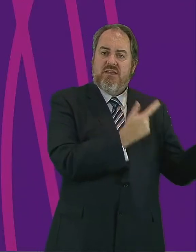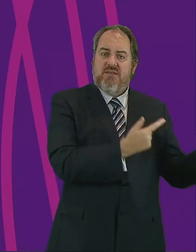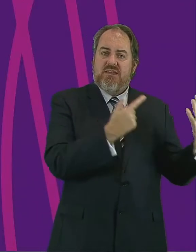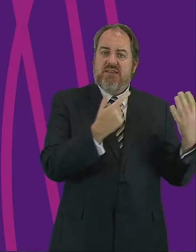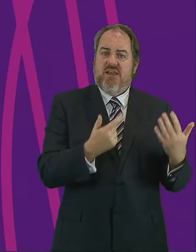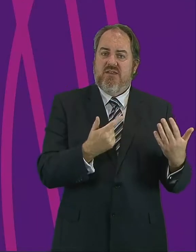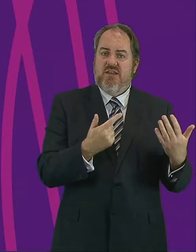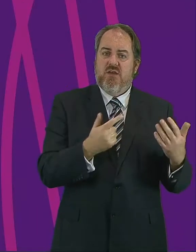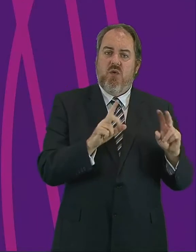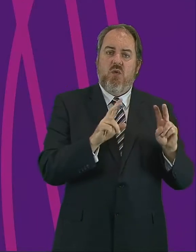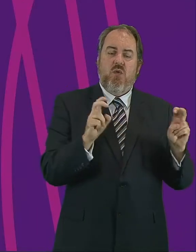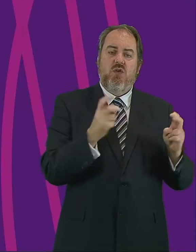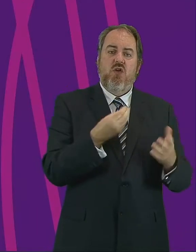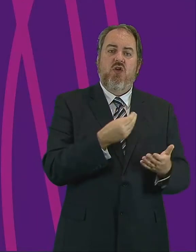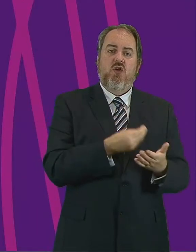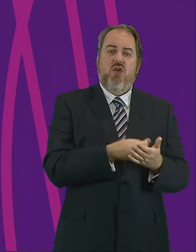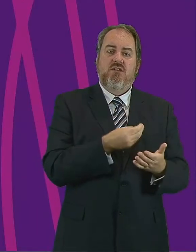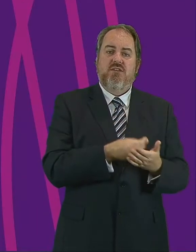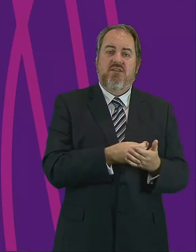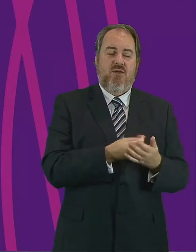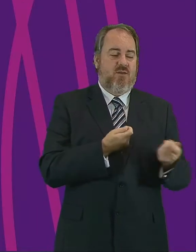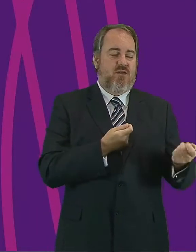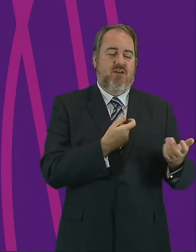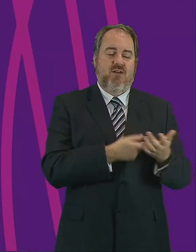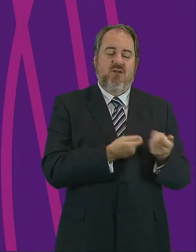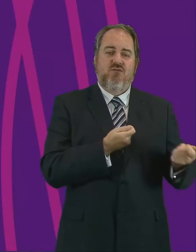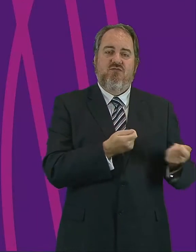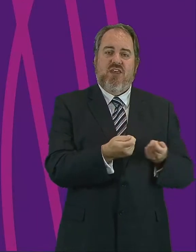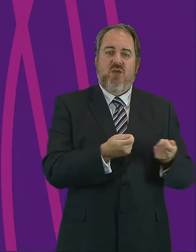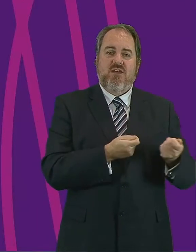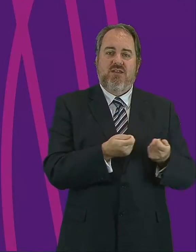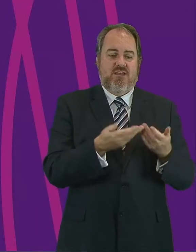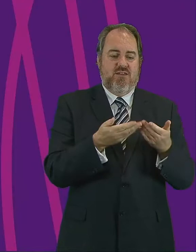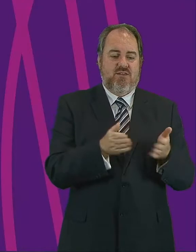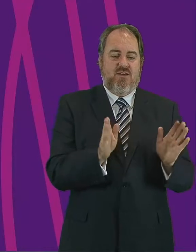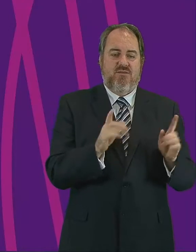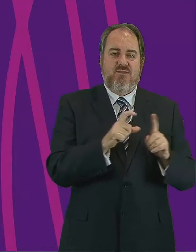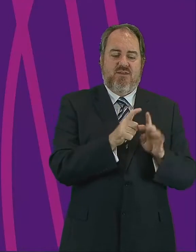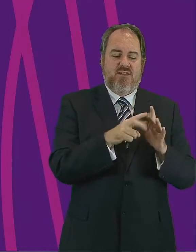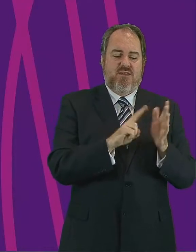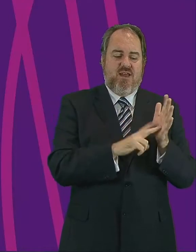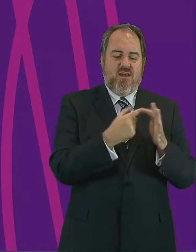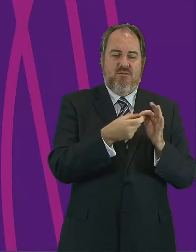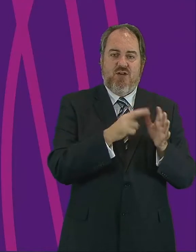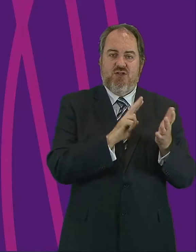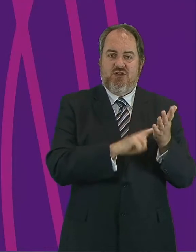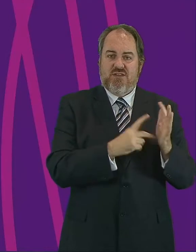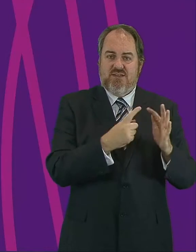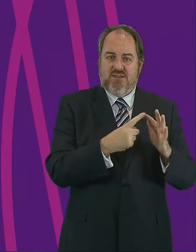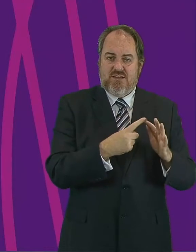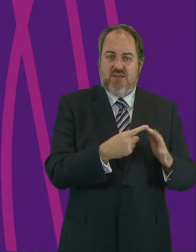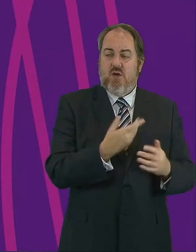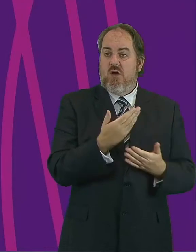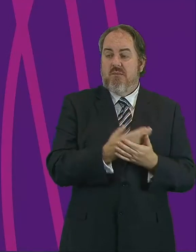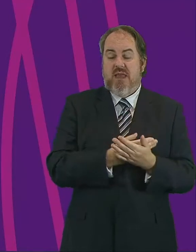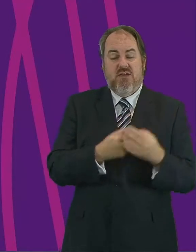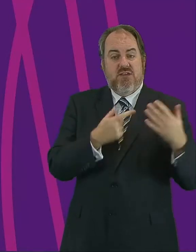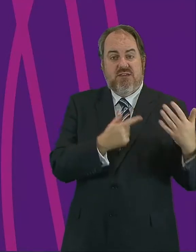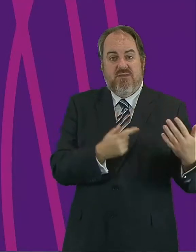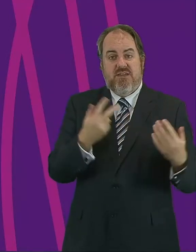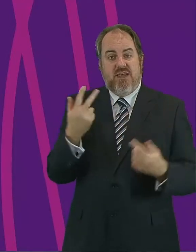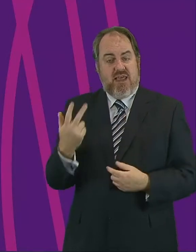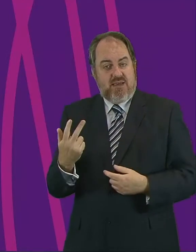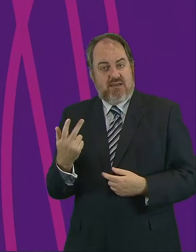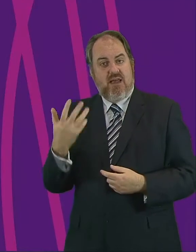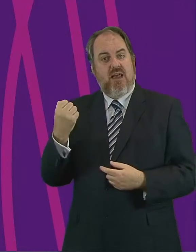headed Cost of Regulatory Divergence, there is a case study on deposit return schemes. On page 78, there is an example